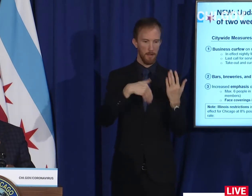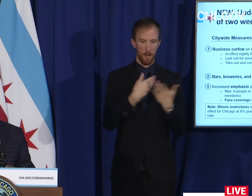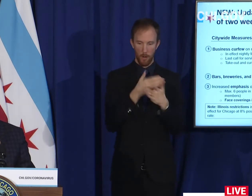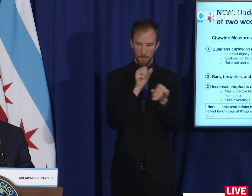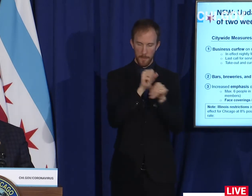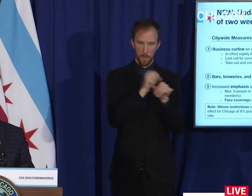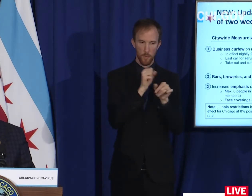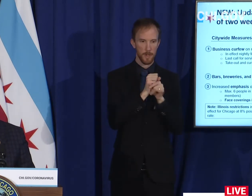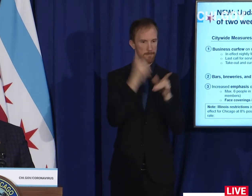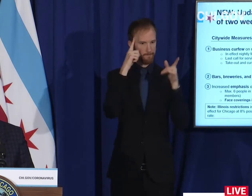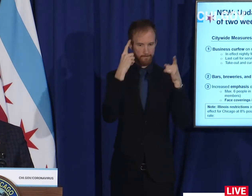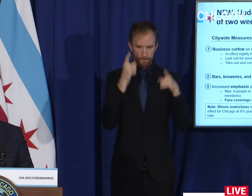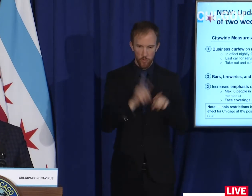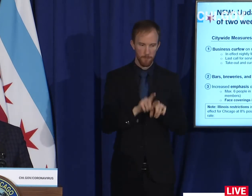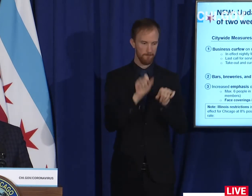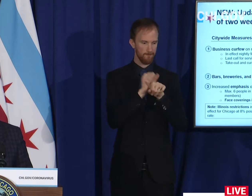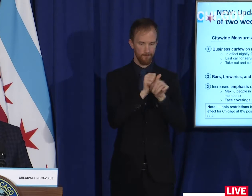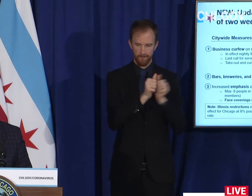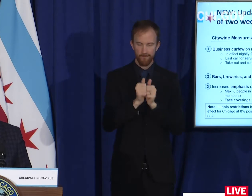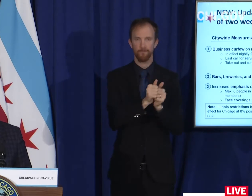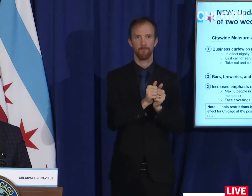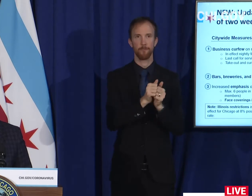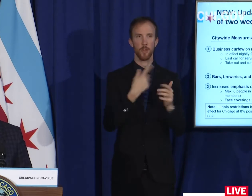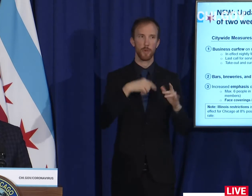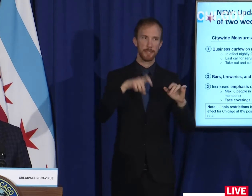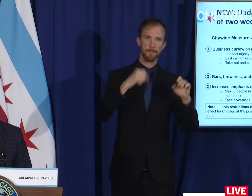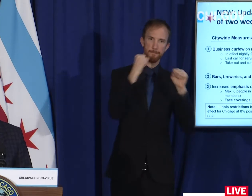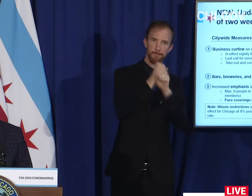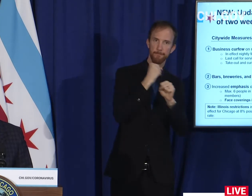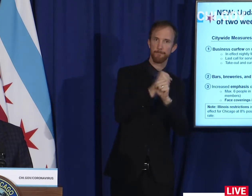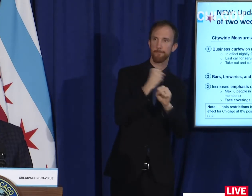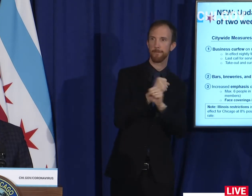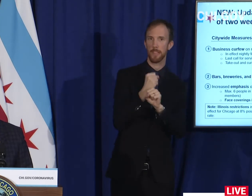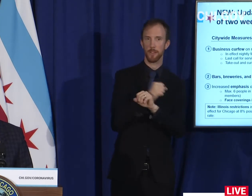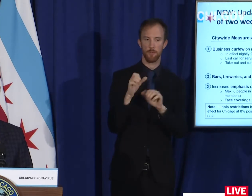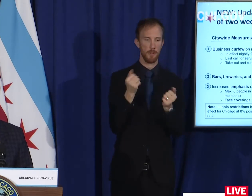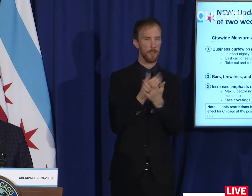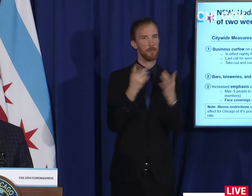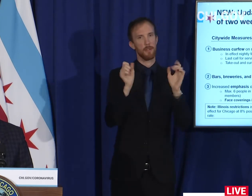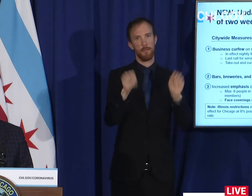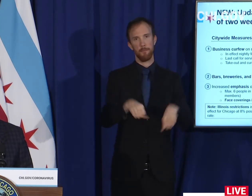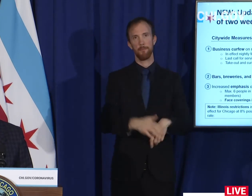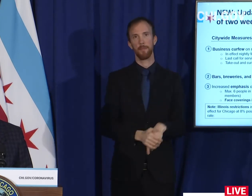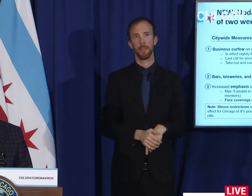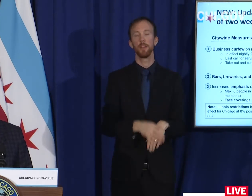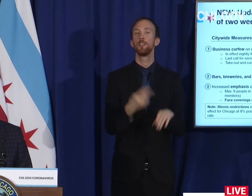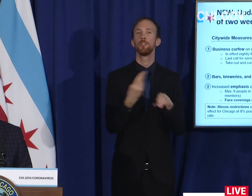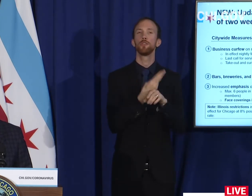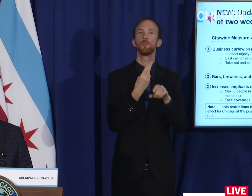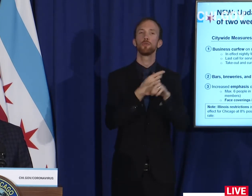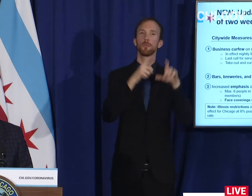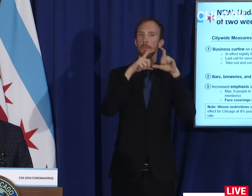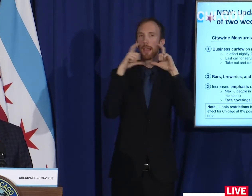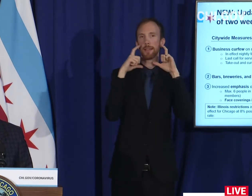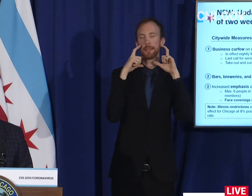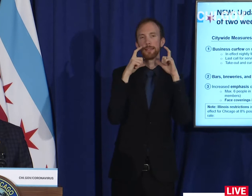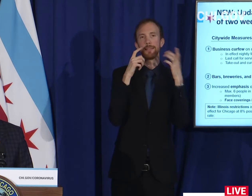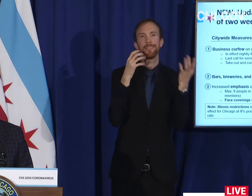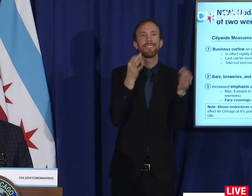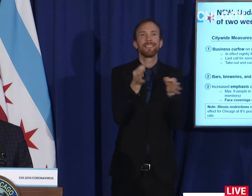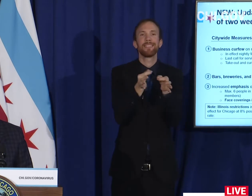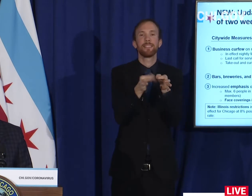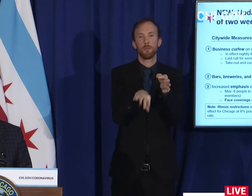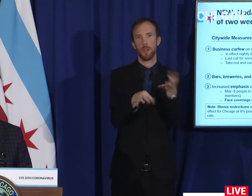this virus with the tools that we have at our disposal. Wear a mask. It's that simple. It's not a